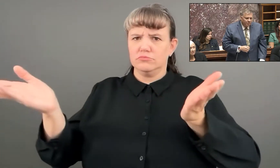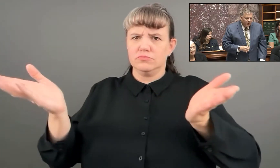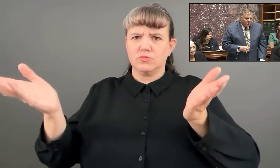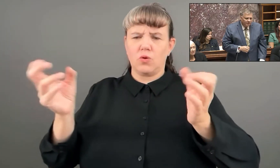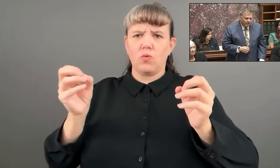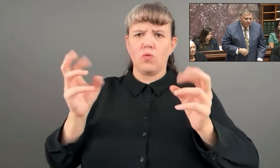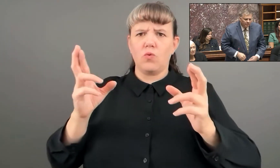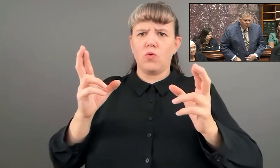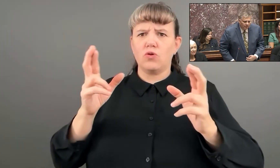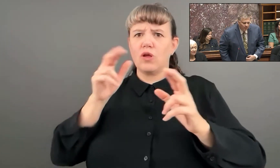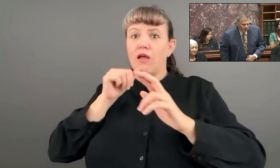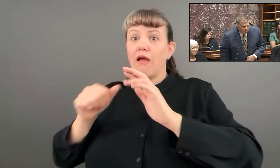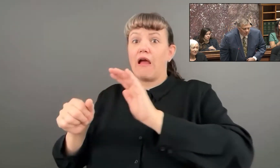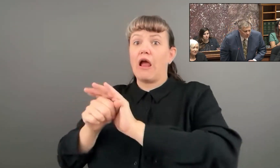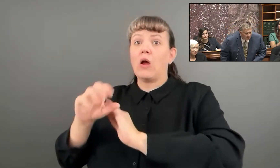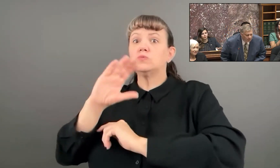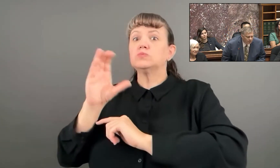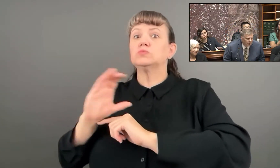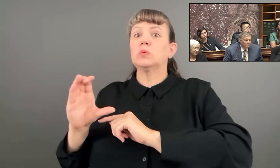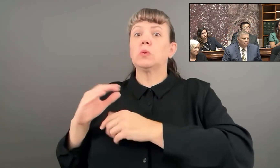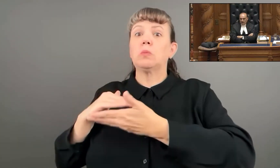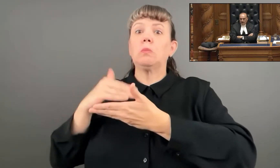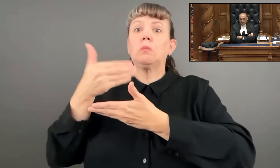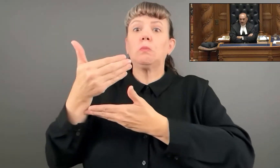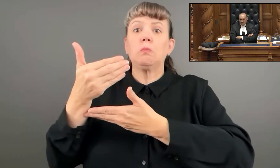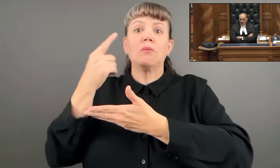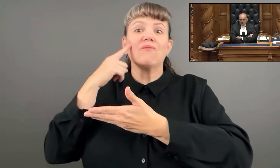political expediency?